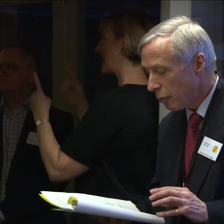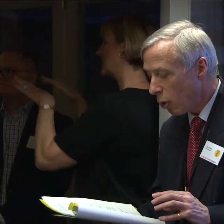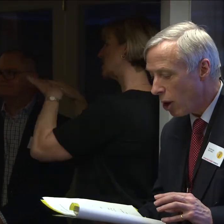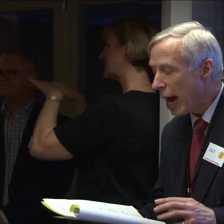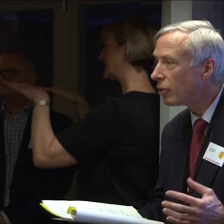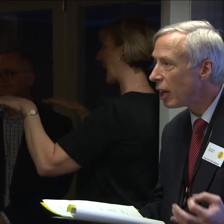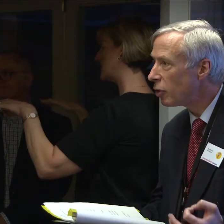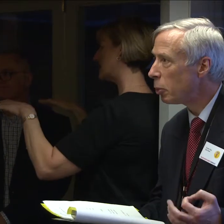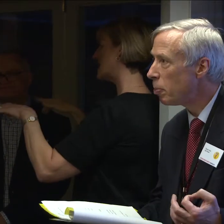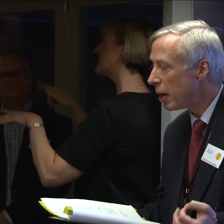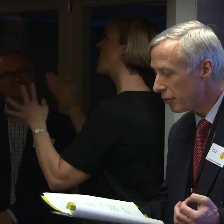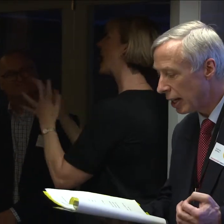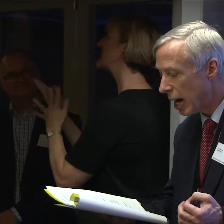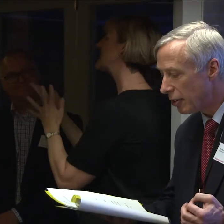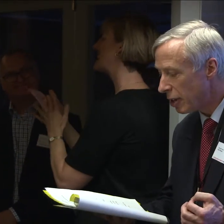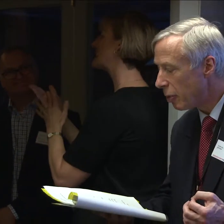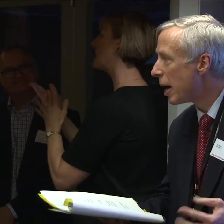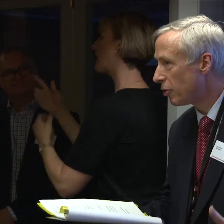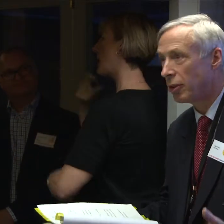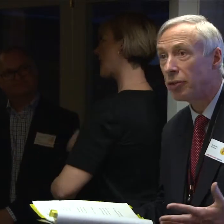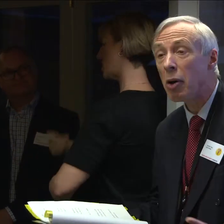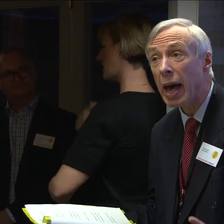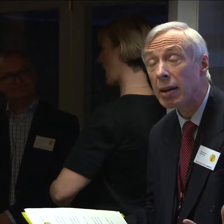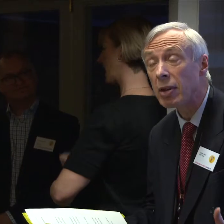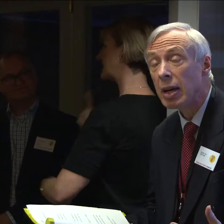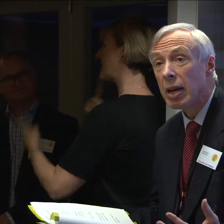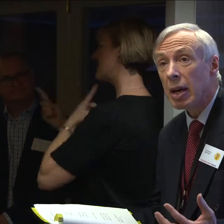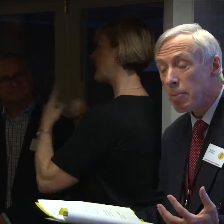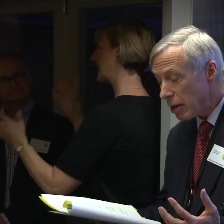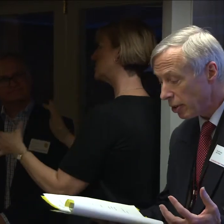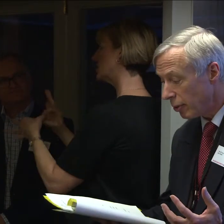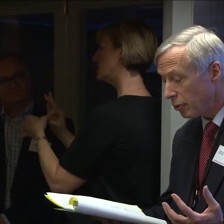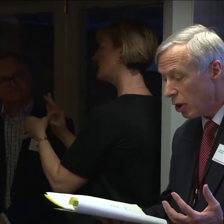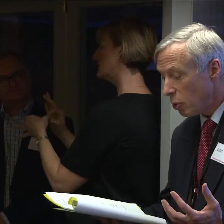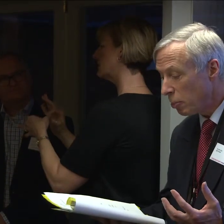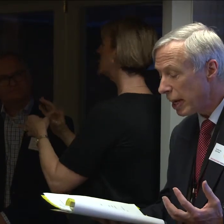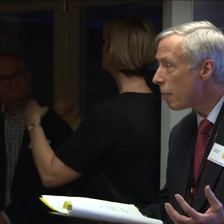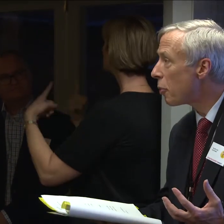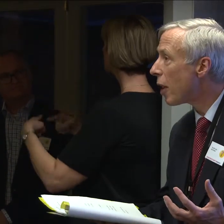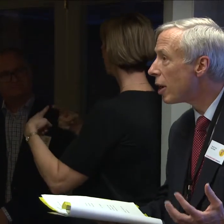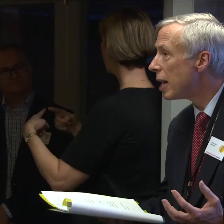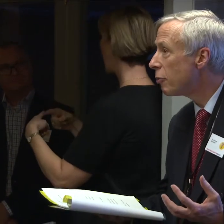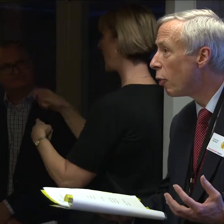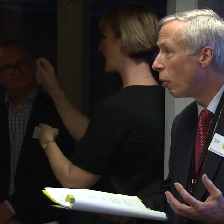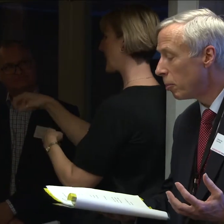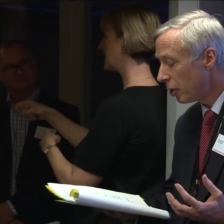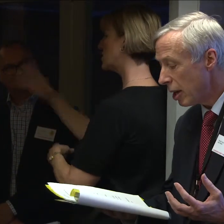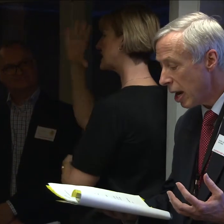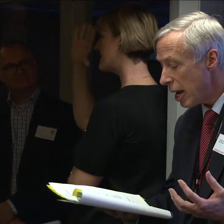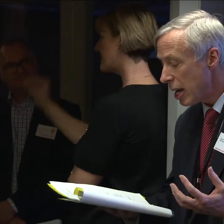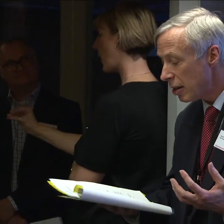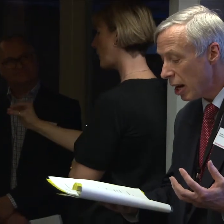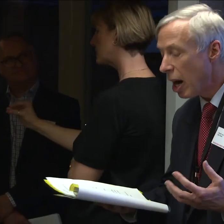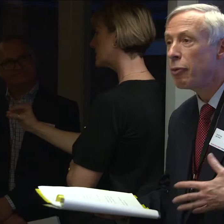for accessible personalised information so that patients will be kept thoroughly informed